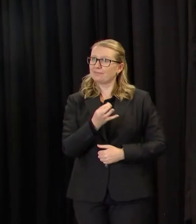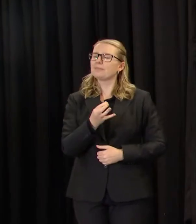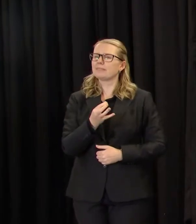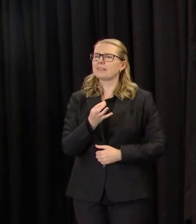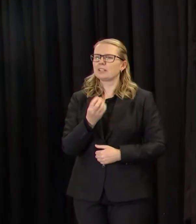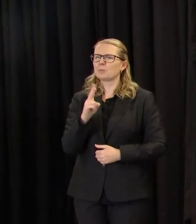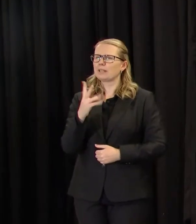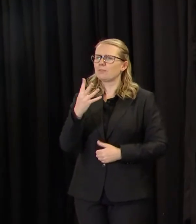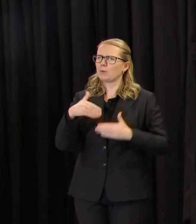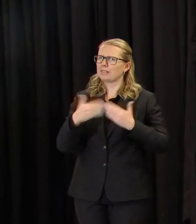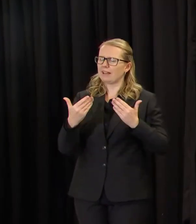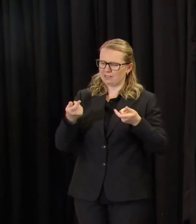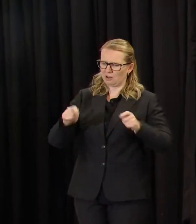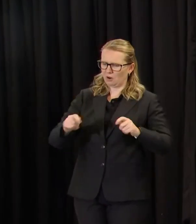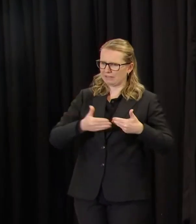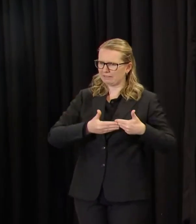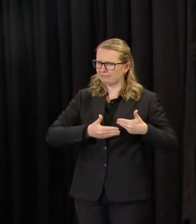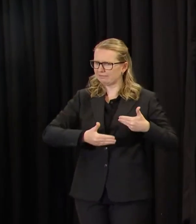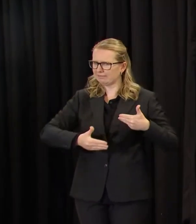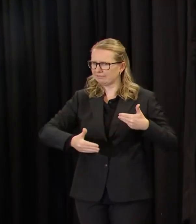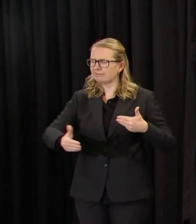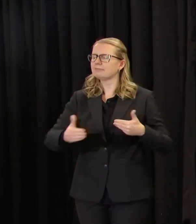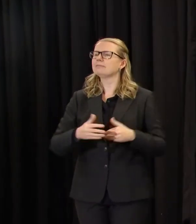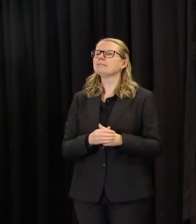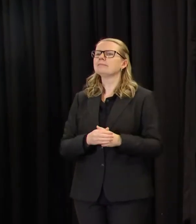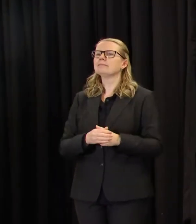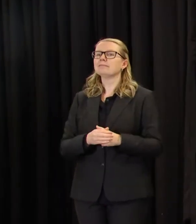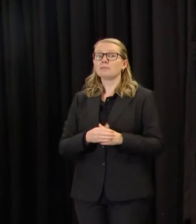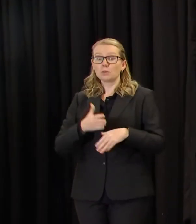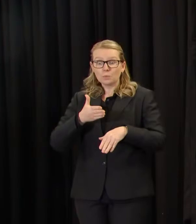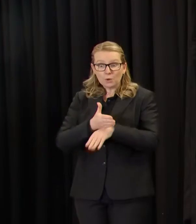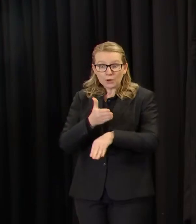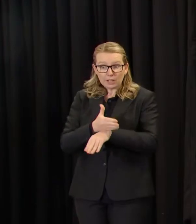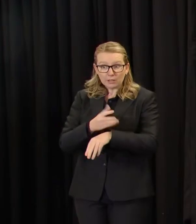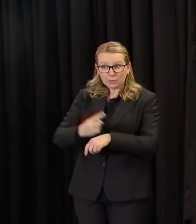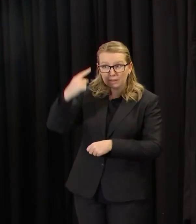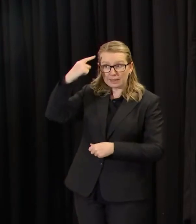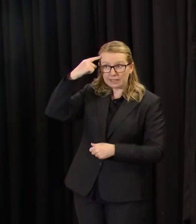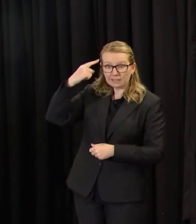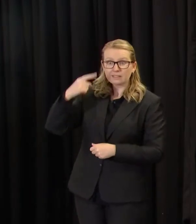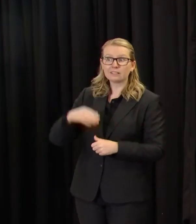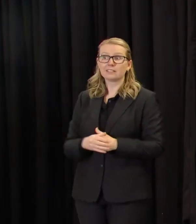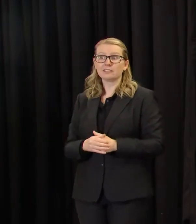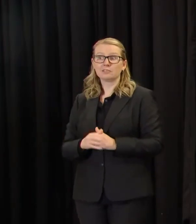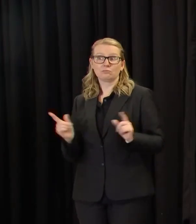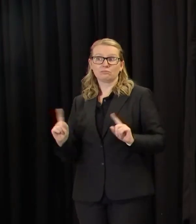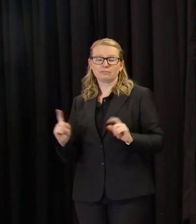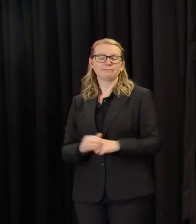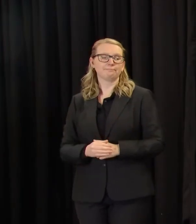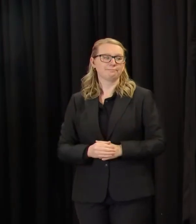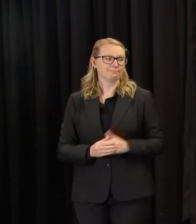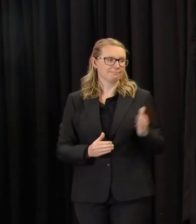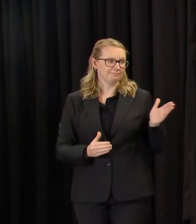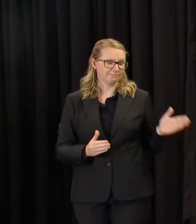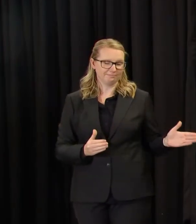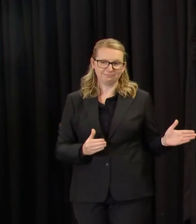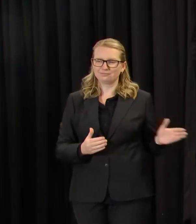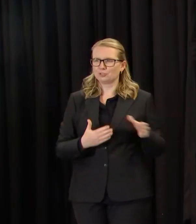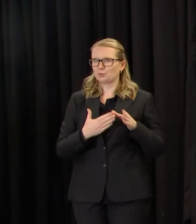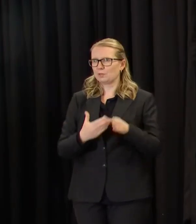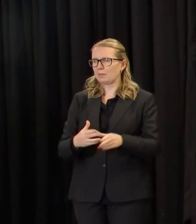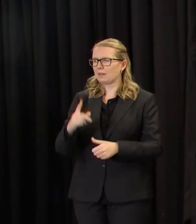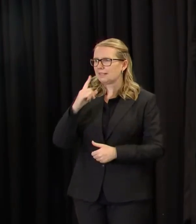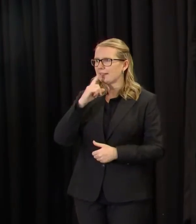it failing? Is it working? How would you categorise the trend is going the wrong way? It's bloody tough for everyone.